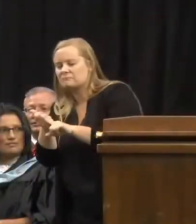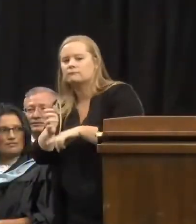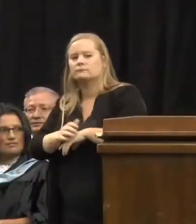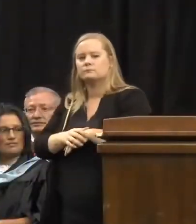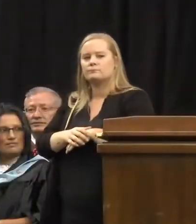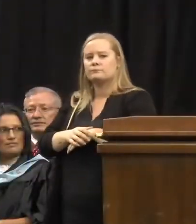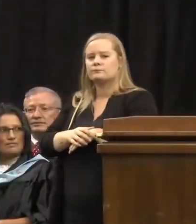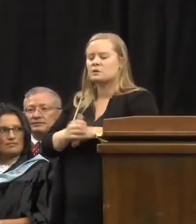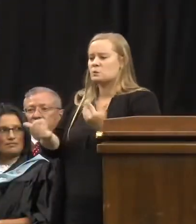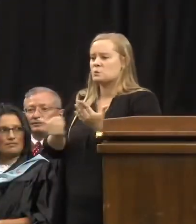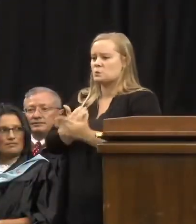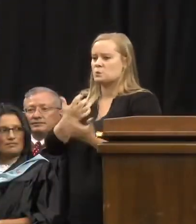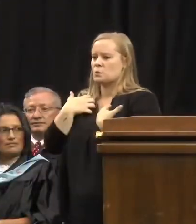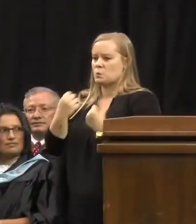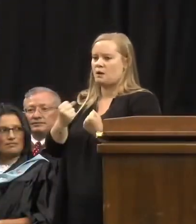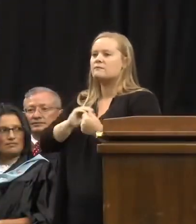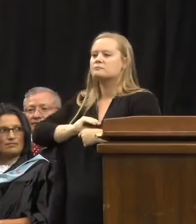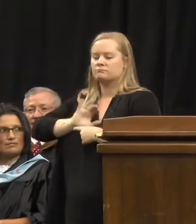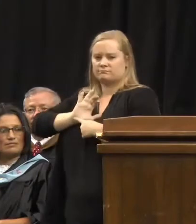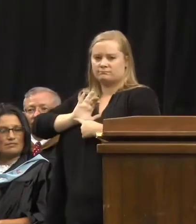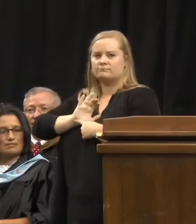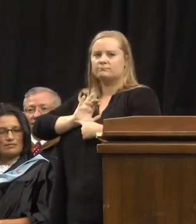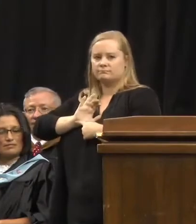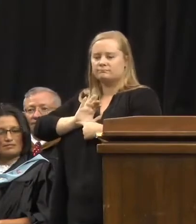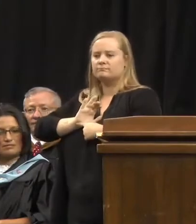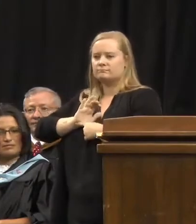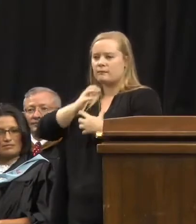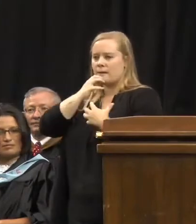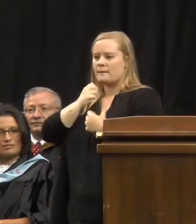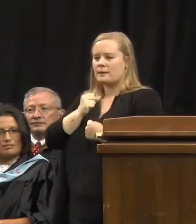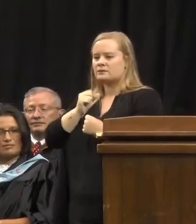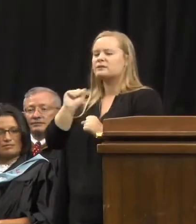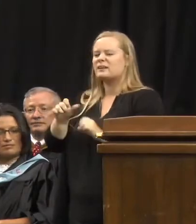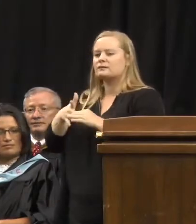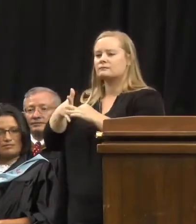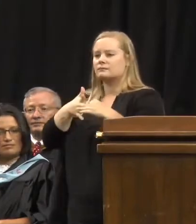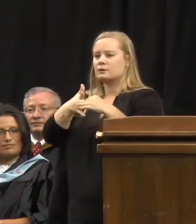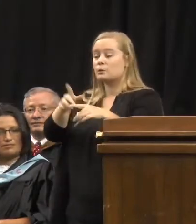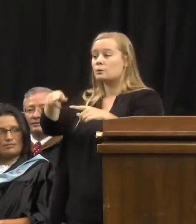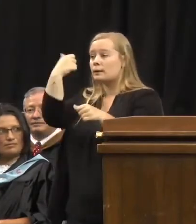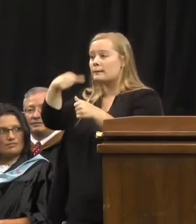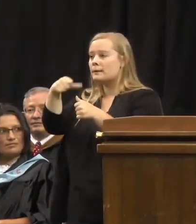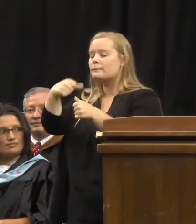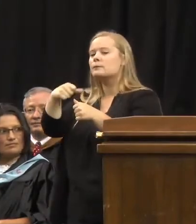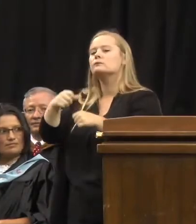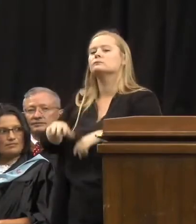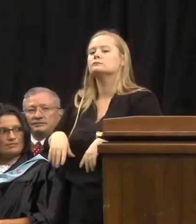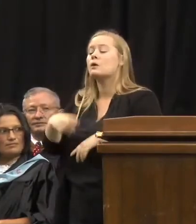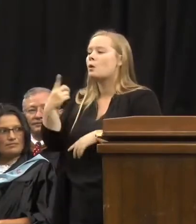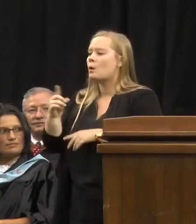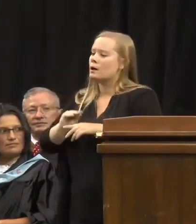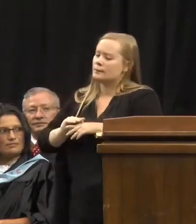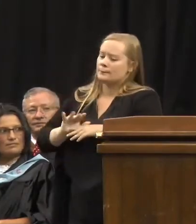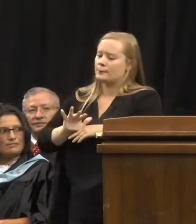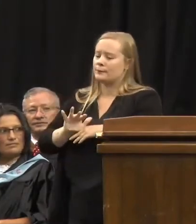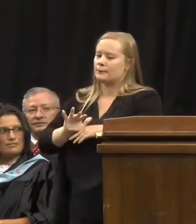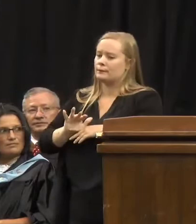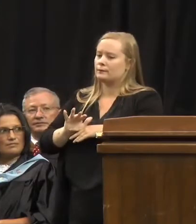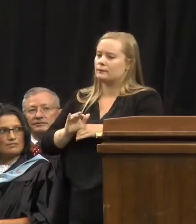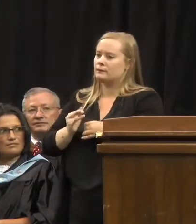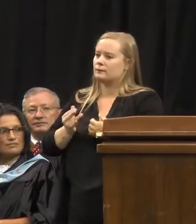have renewed confidence in your journey. Passion can guide you. Remember, it only takes one spark to start a